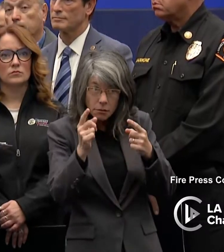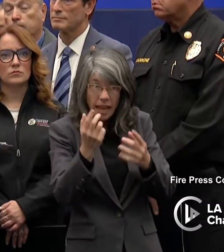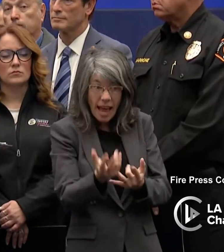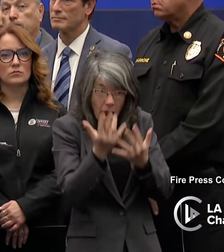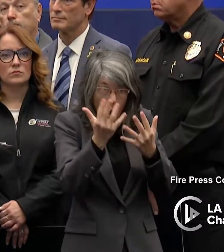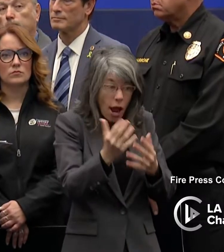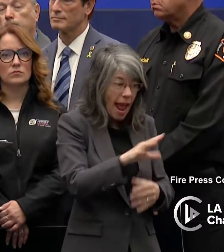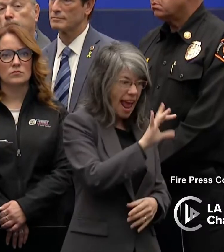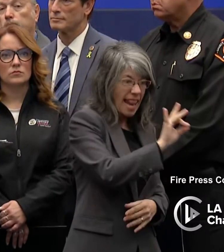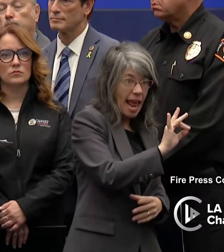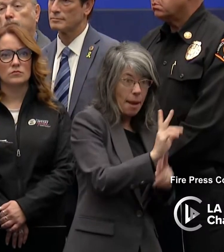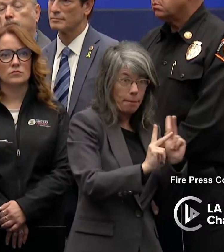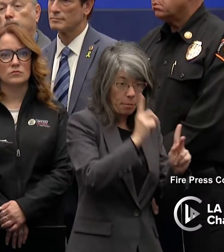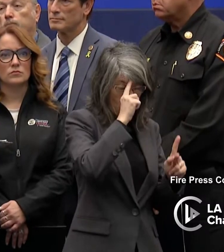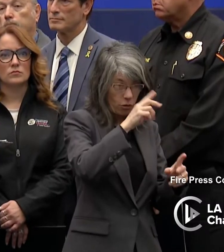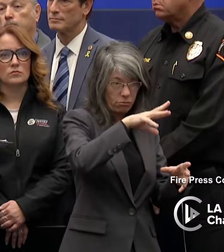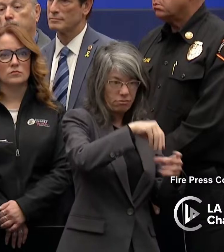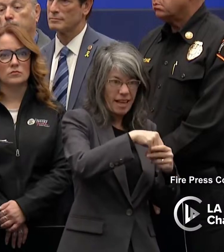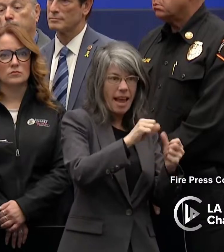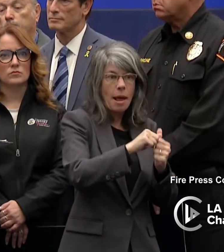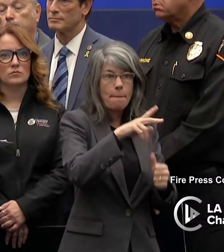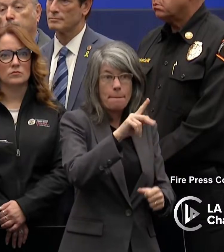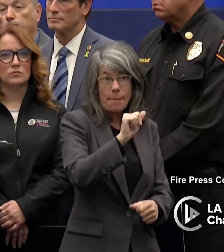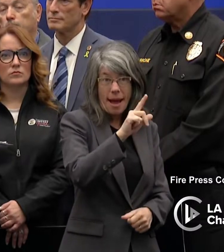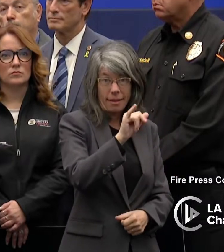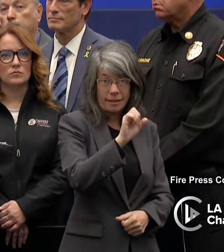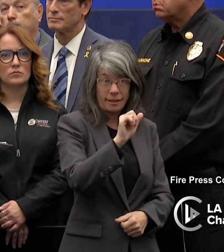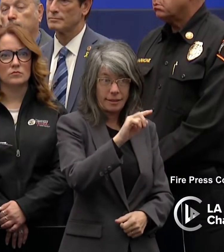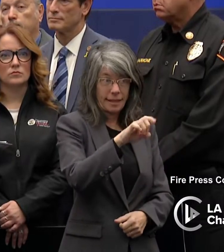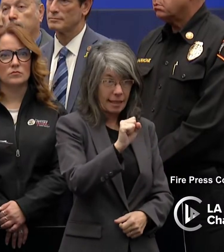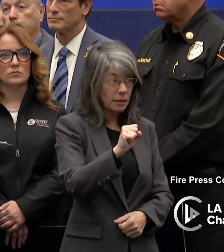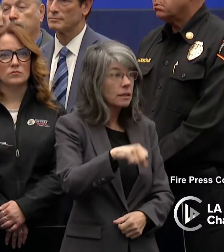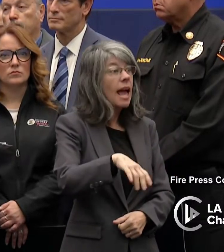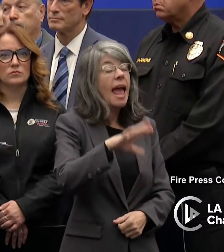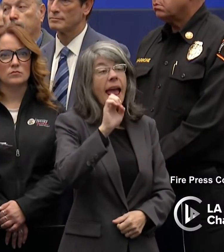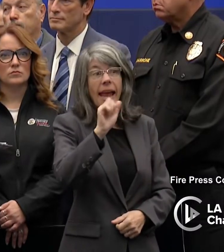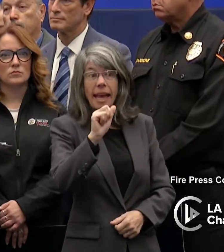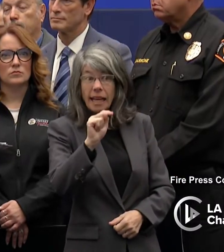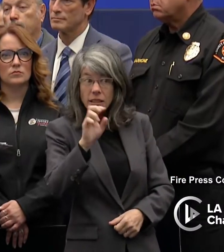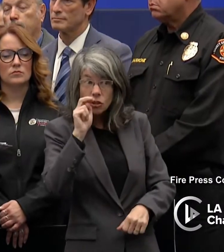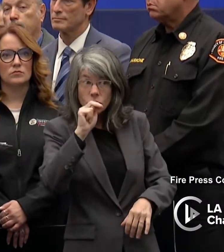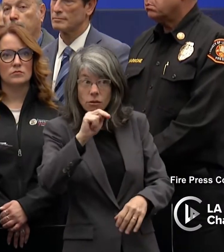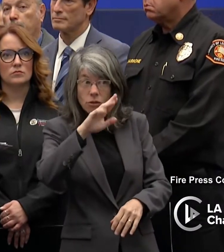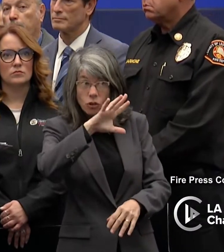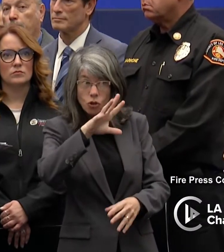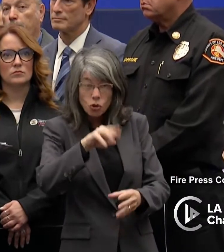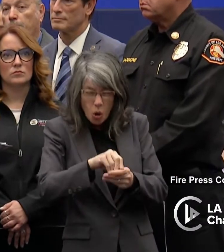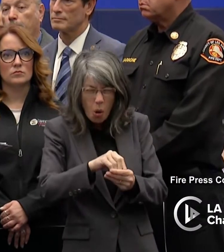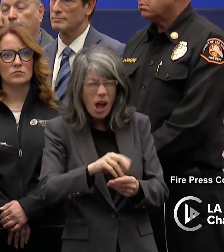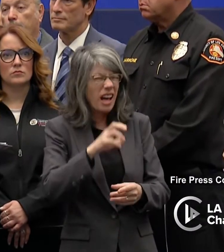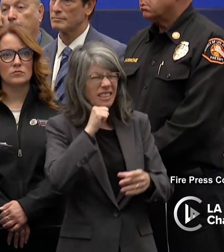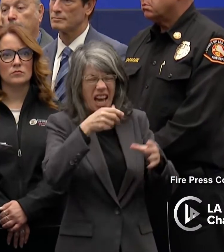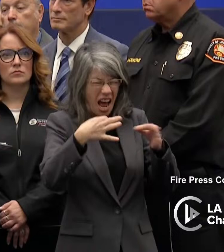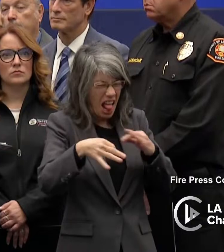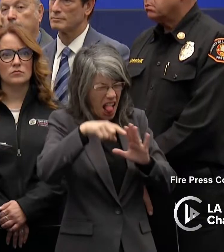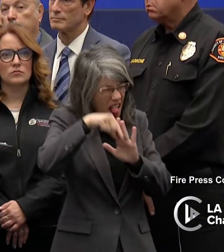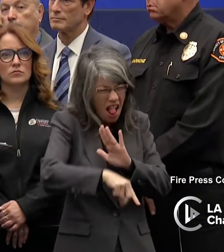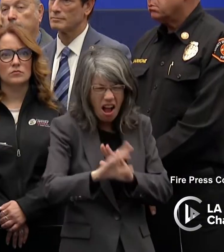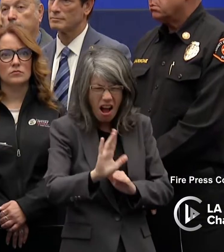and 8 for the Palisades incident. Eaton total, well, I won't go into detail,